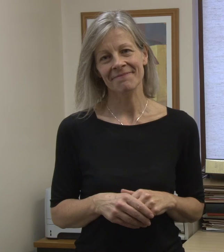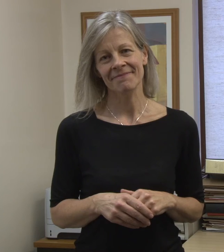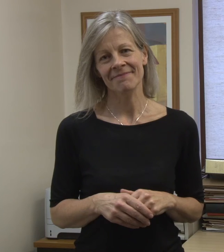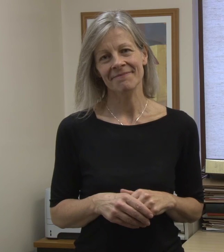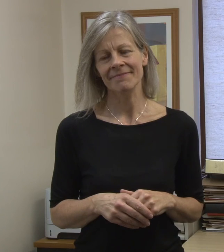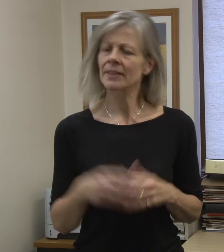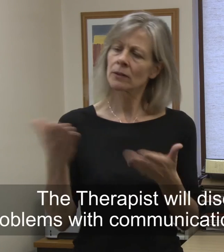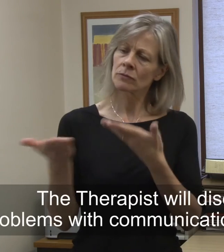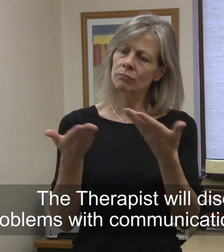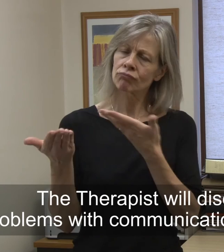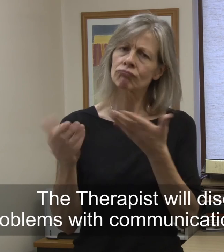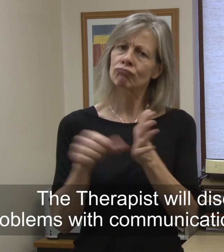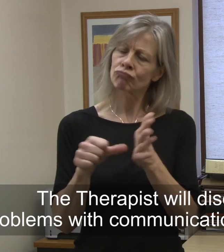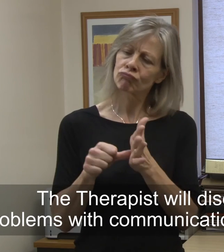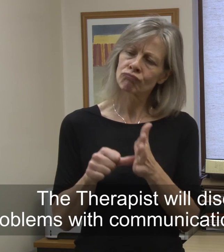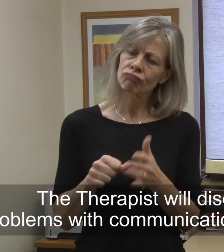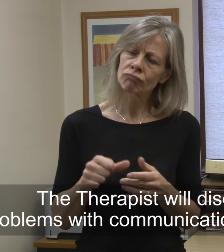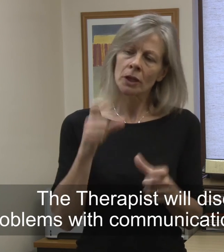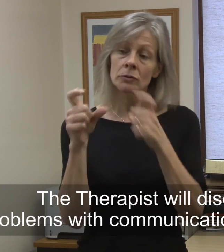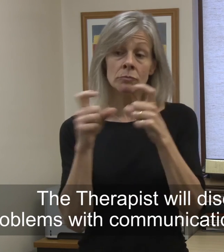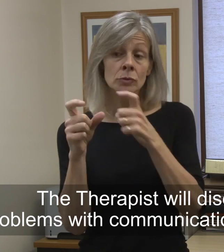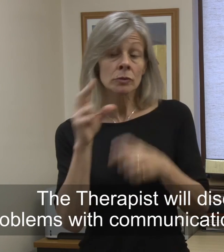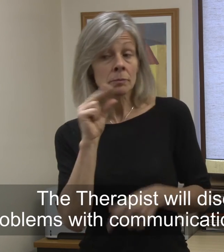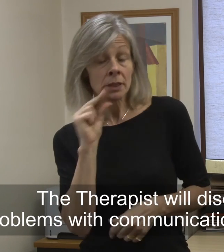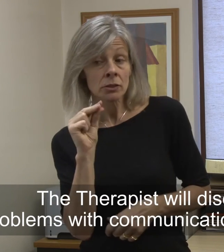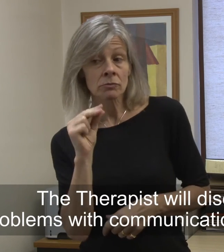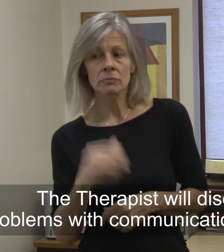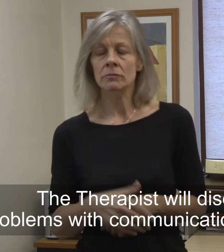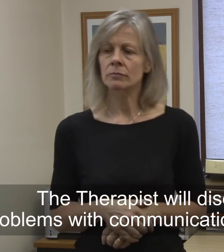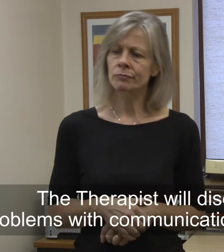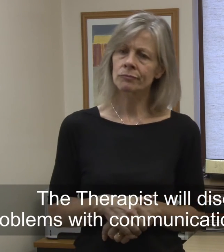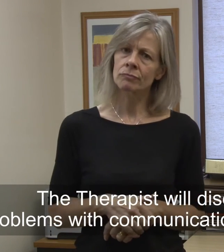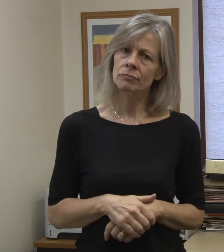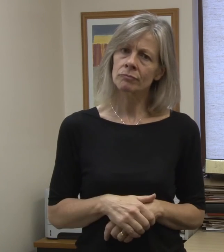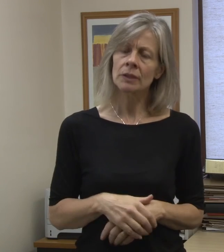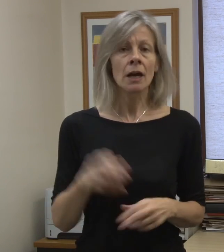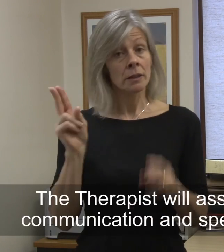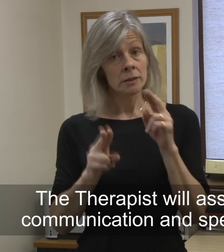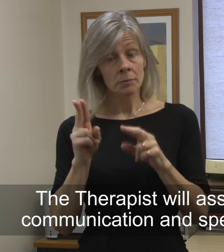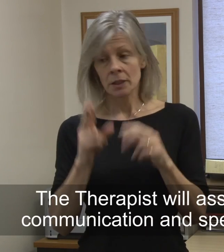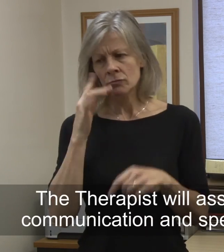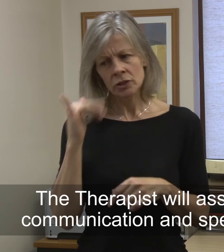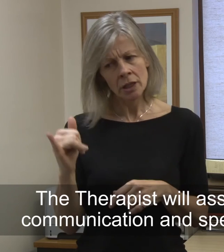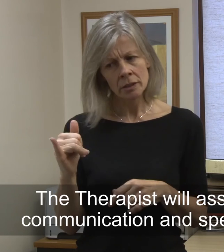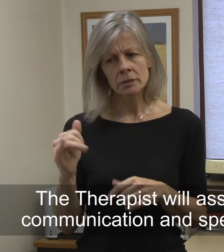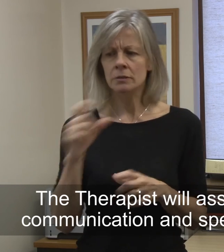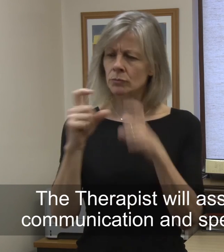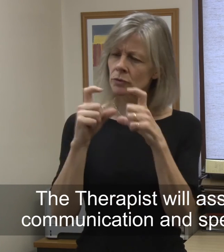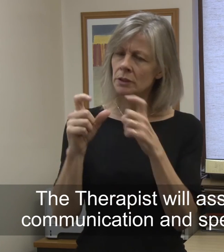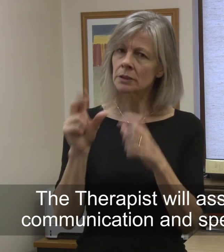The therapist will discuss any problems with communication and speech. The Speech and Language Therapist will assess your